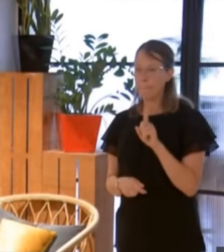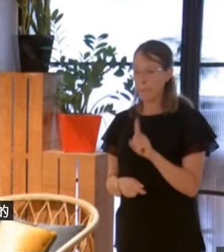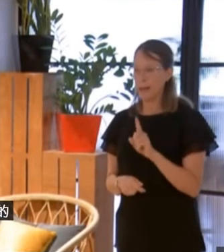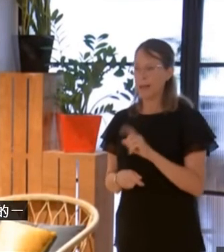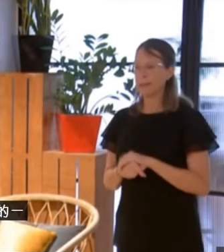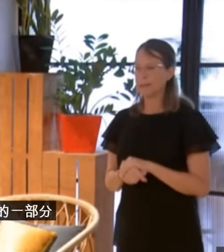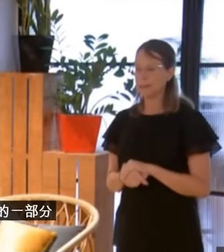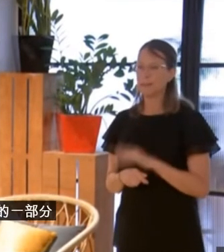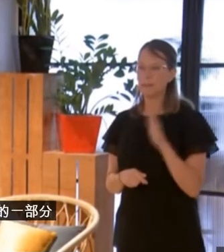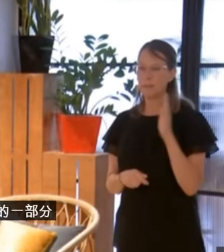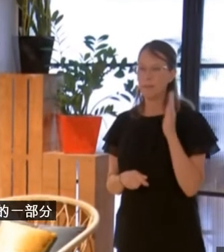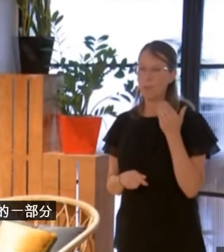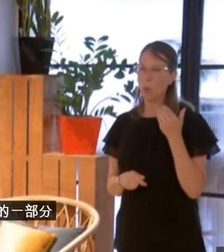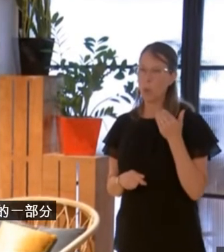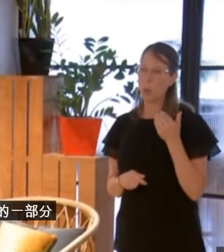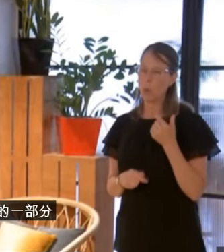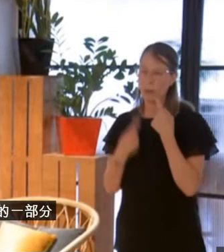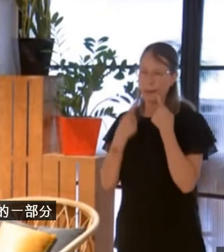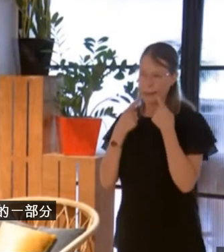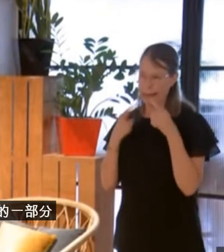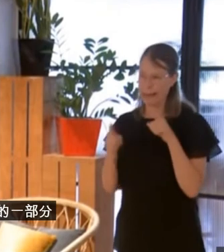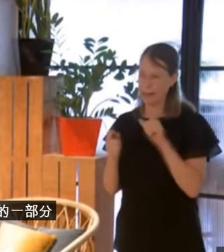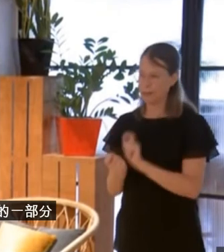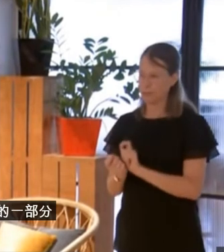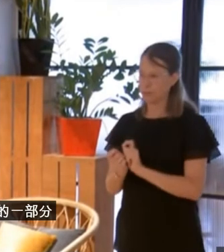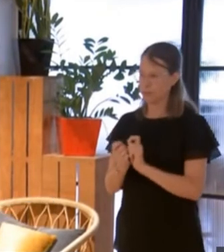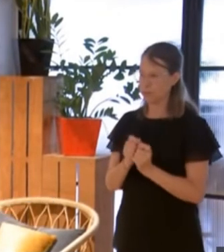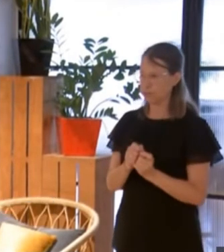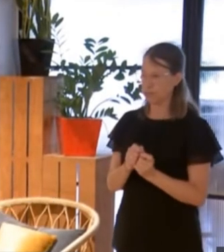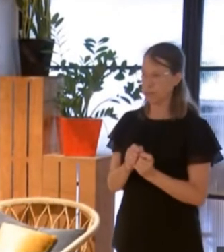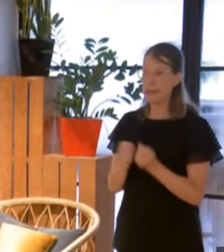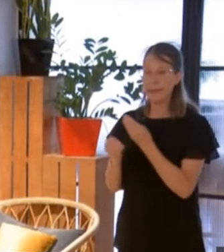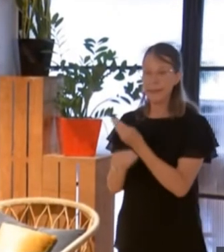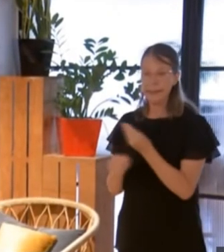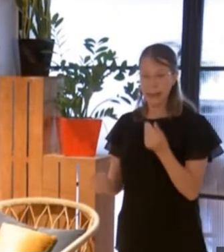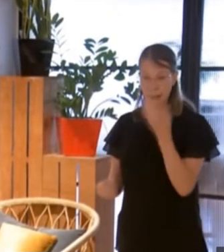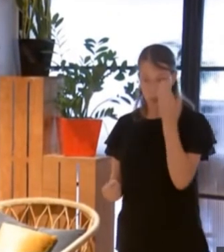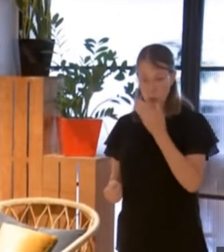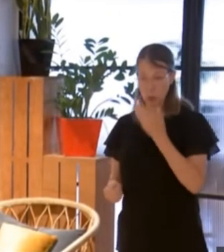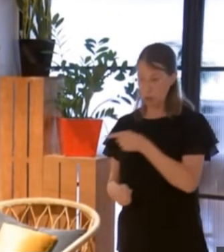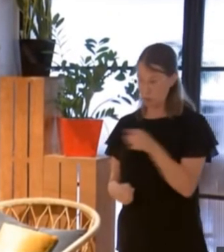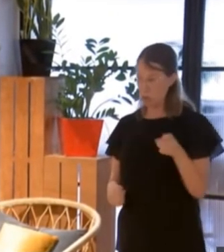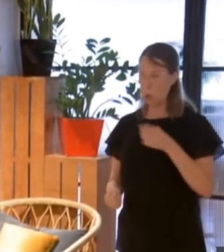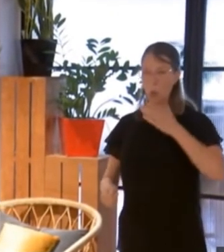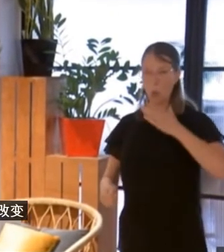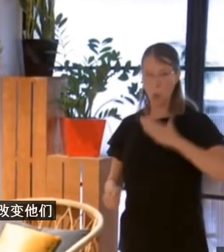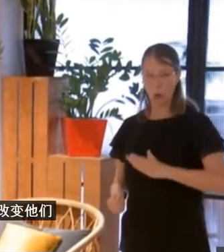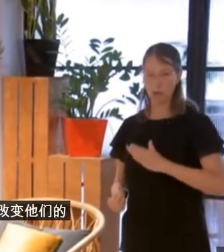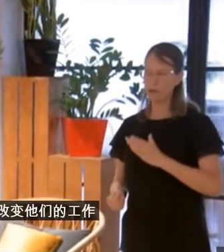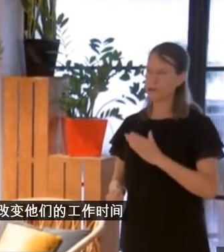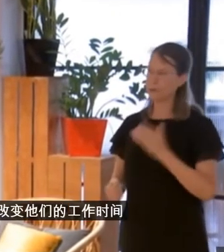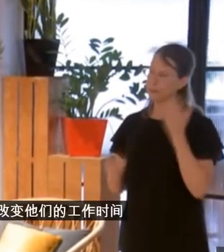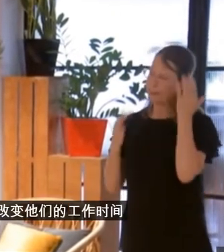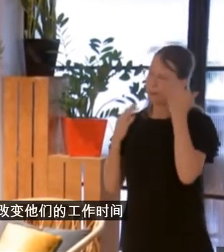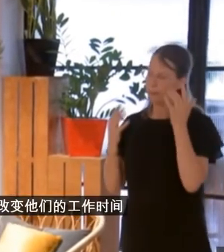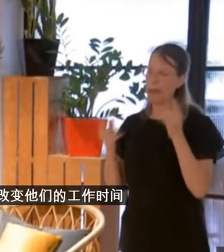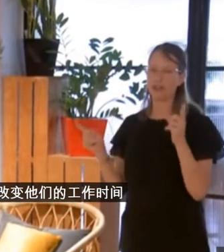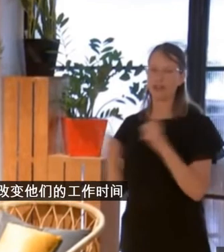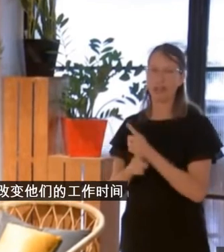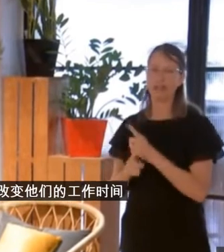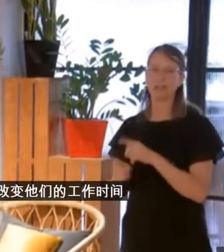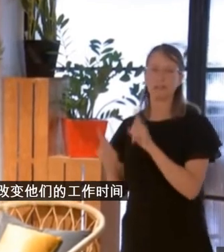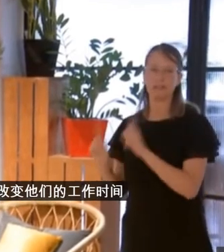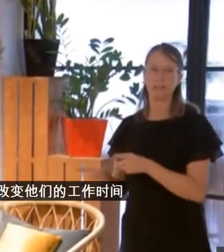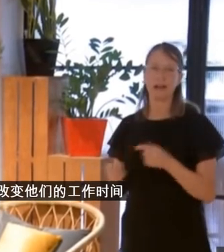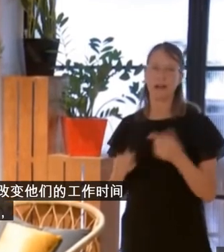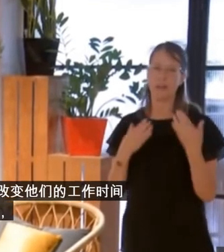as following the budget, where there were certain schools who wanted to look at ways in which they could change their hours to